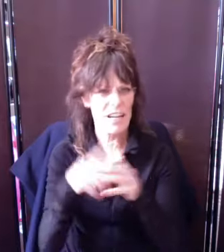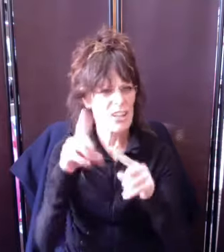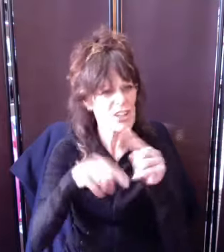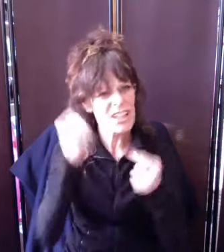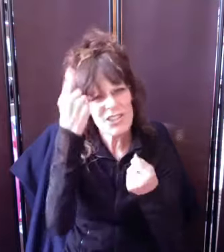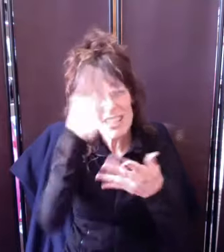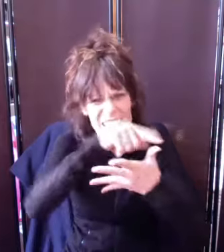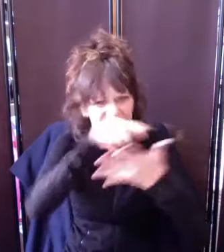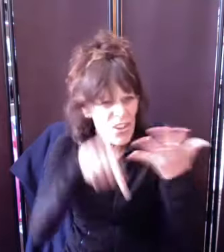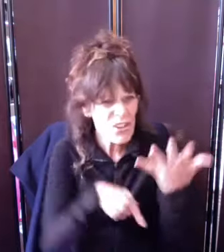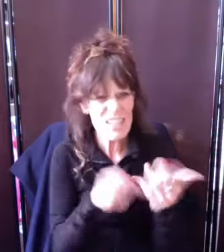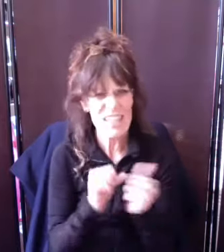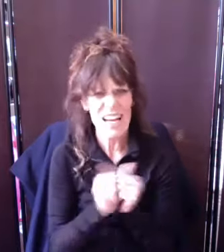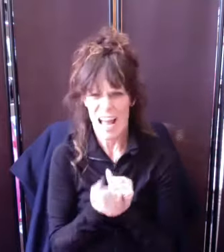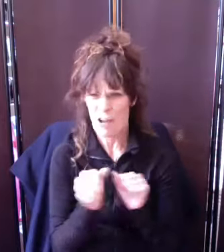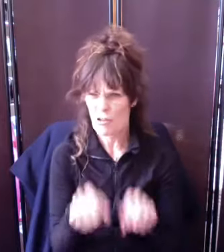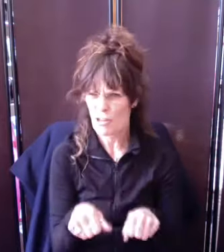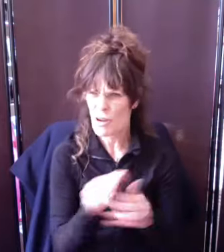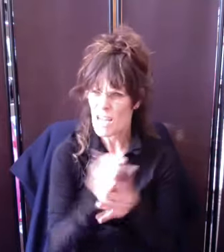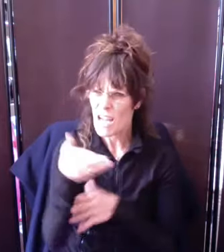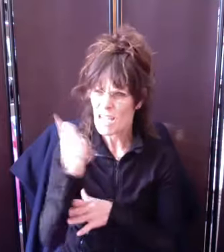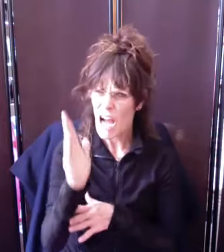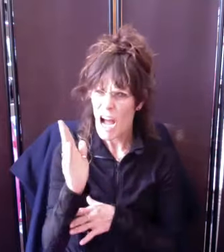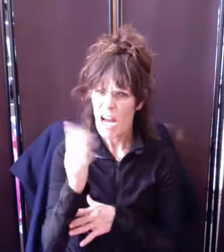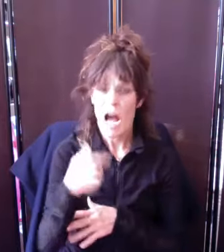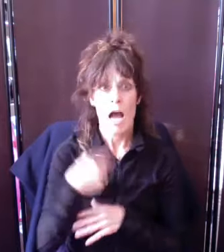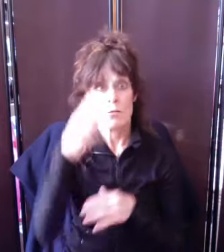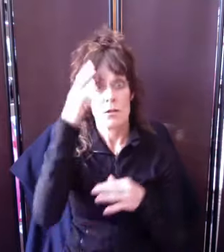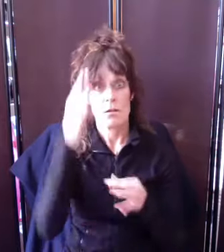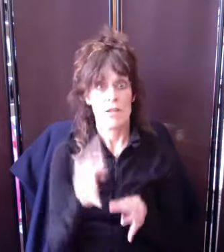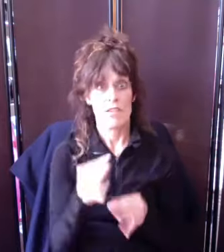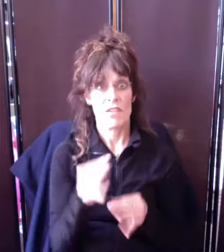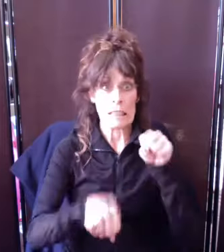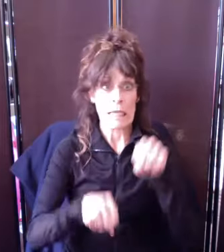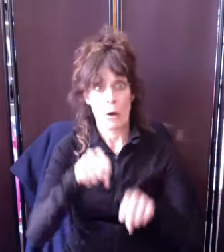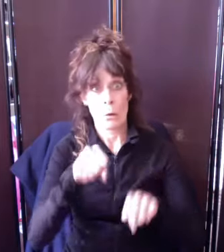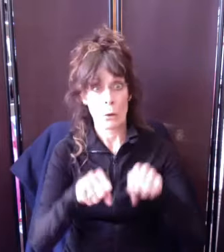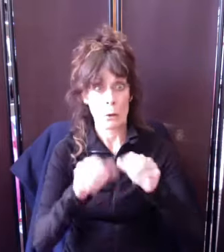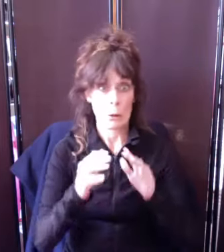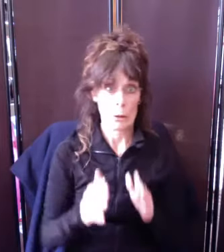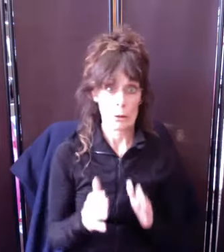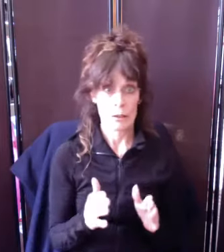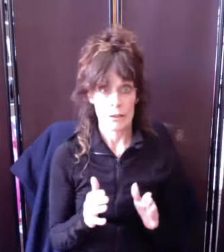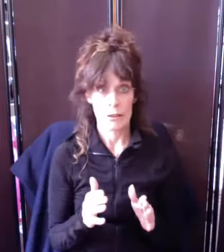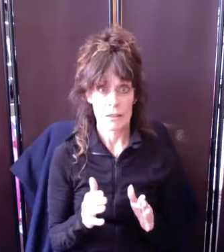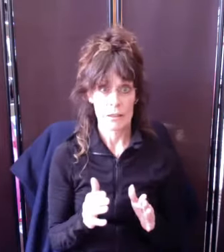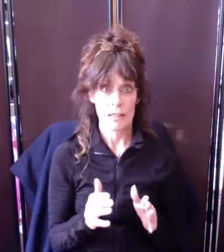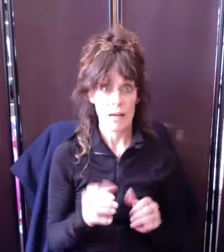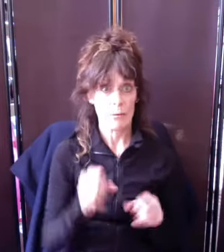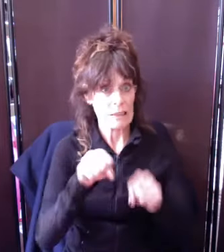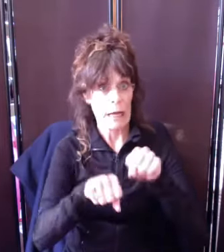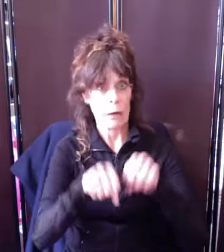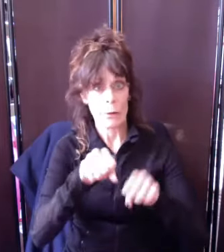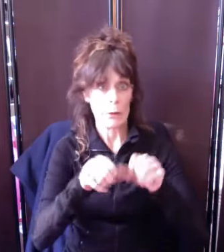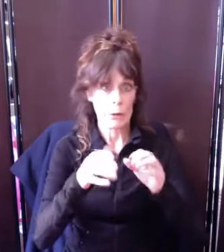how could there be a God? And, you know, I was definitely the doubter. So much the doubter, and still so much the victim too,